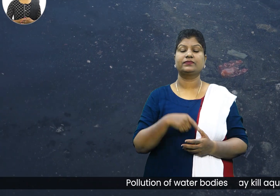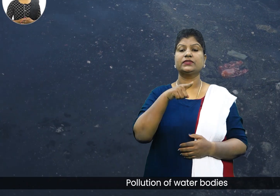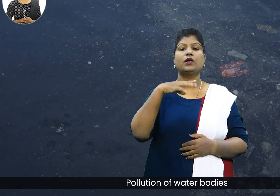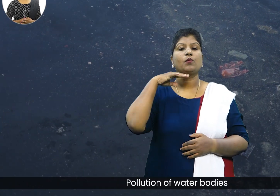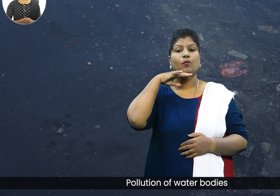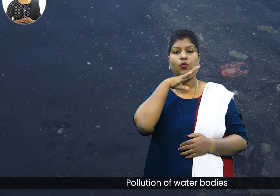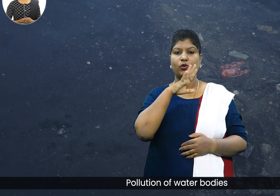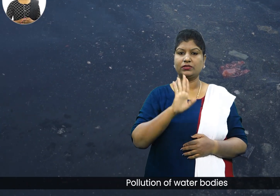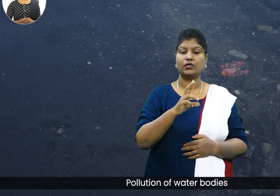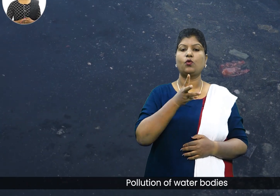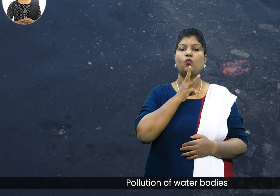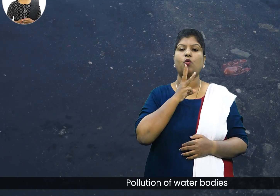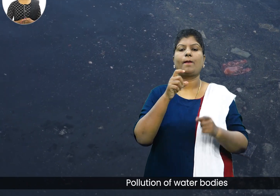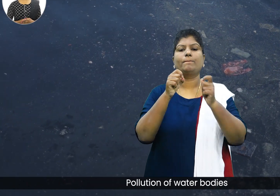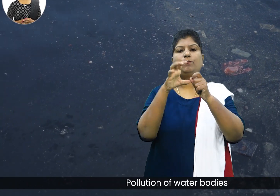Pollution of water bodies.